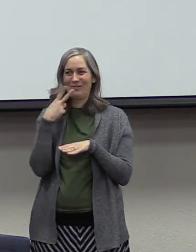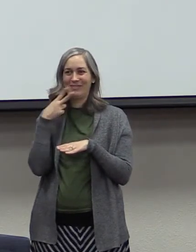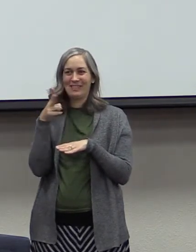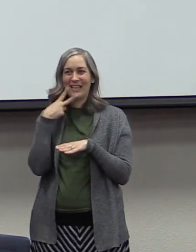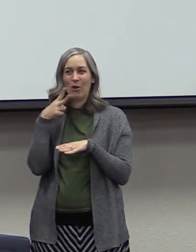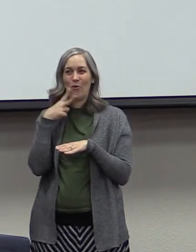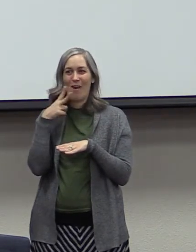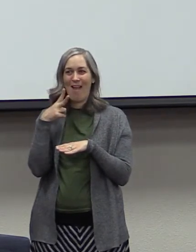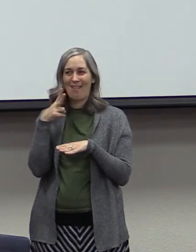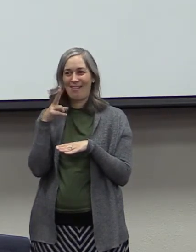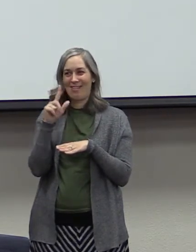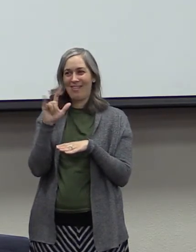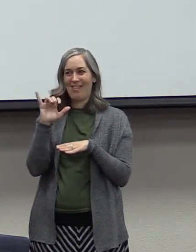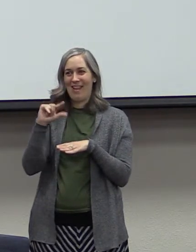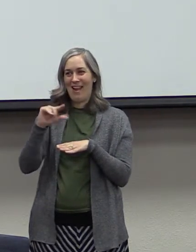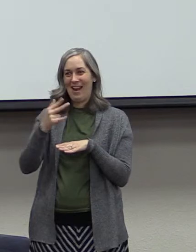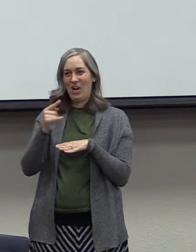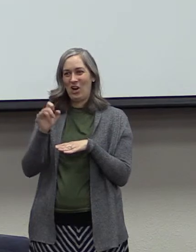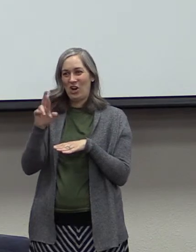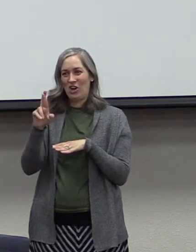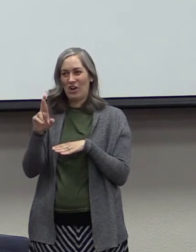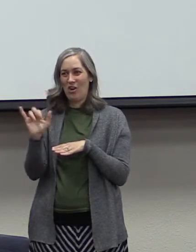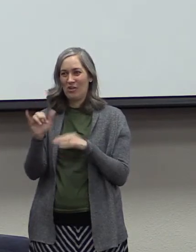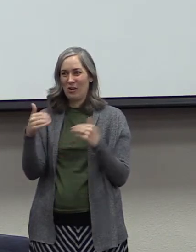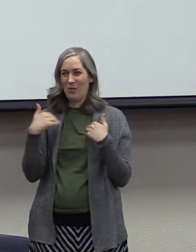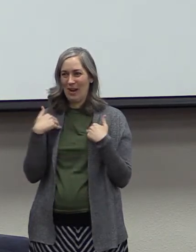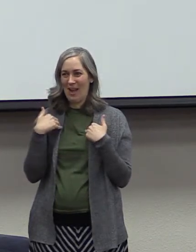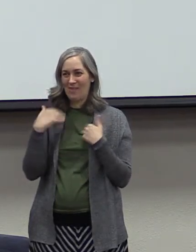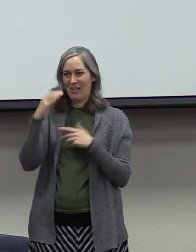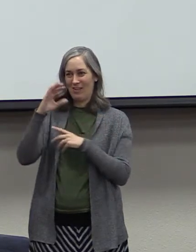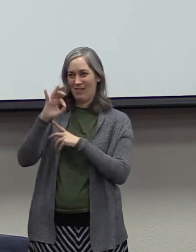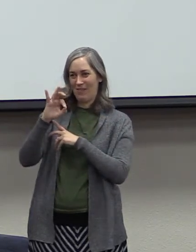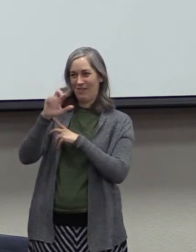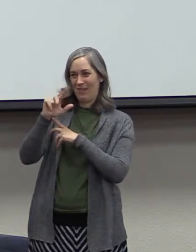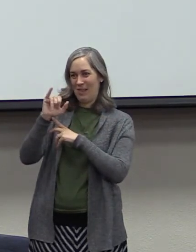there were the flip phones, one I just gave up like a week ago.